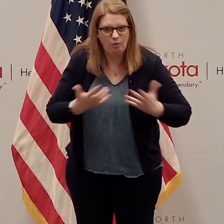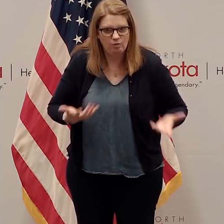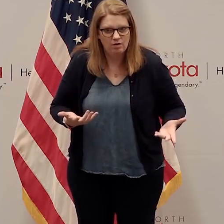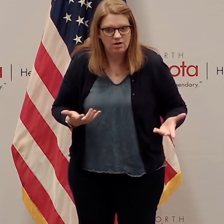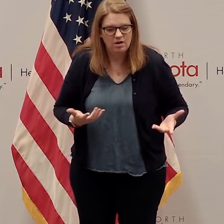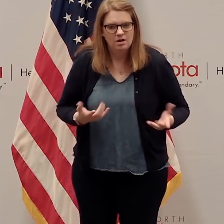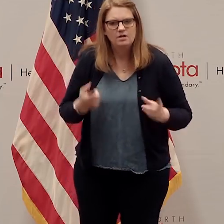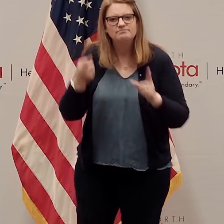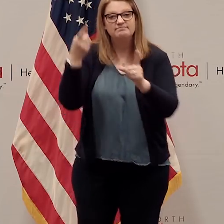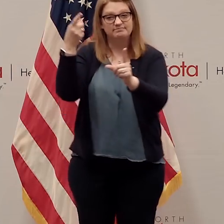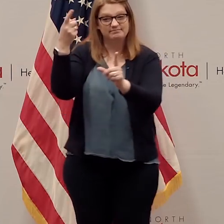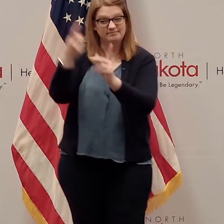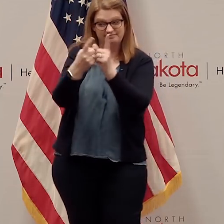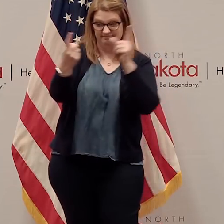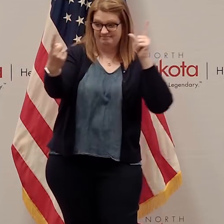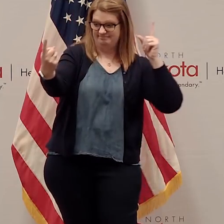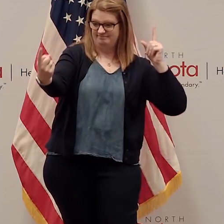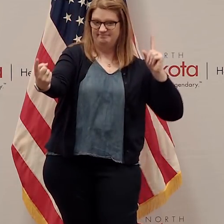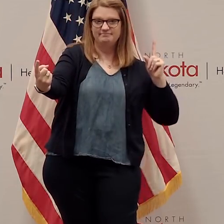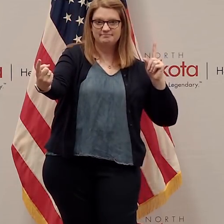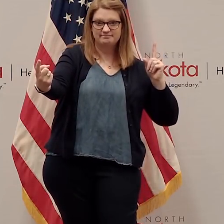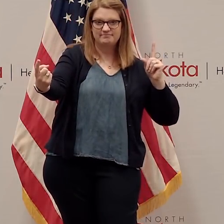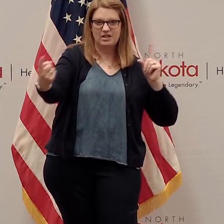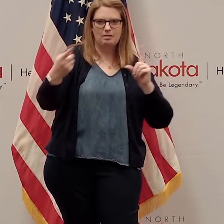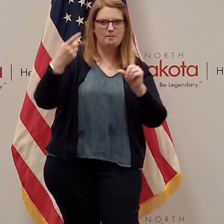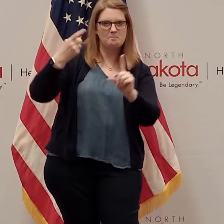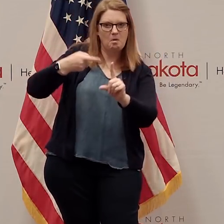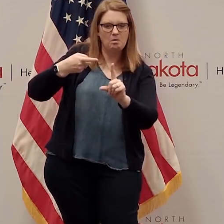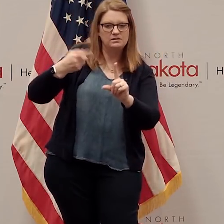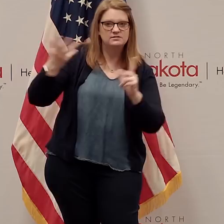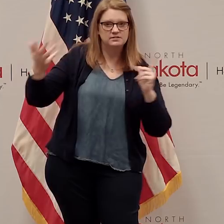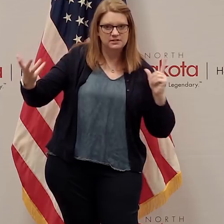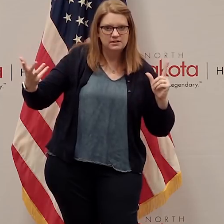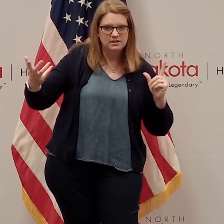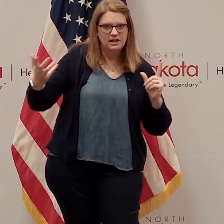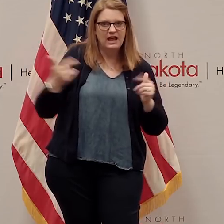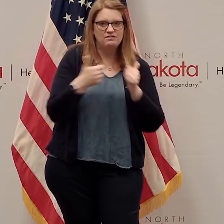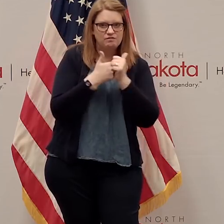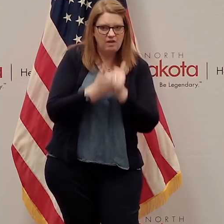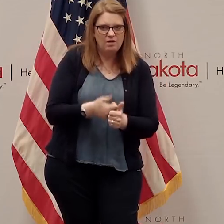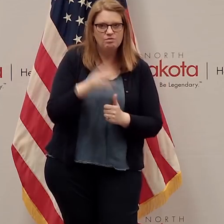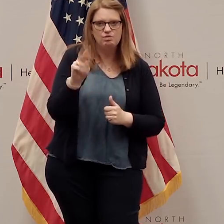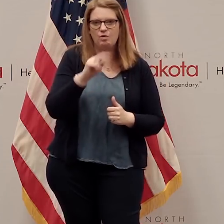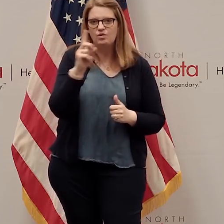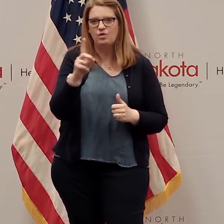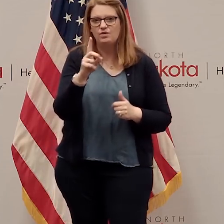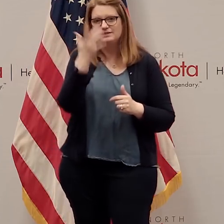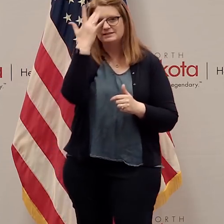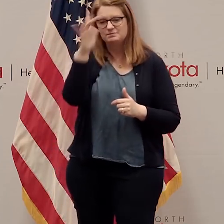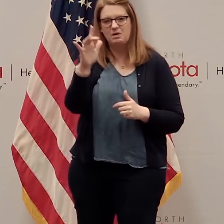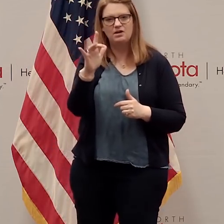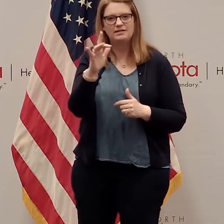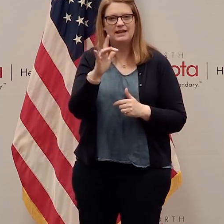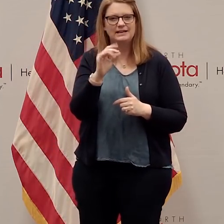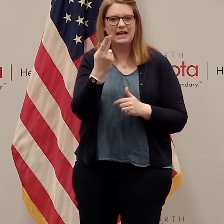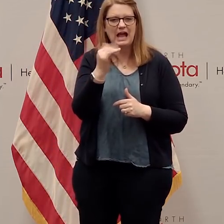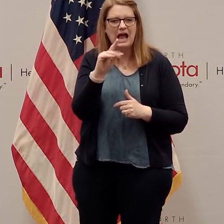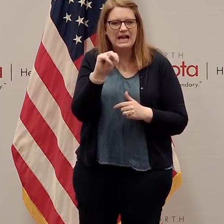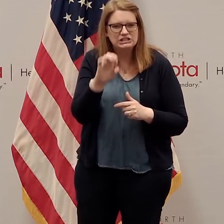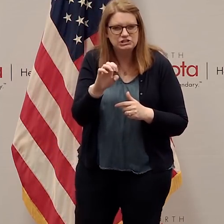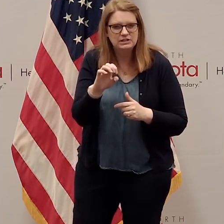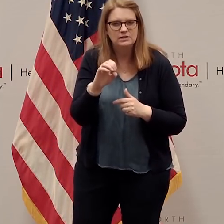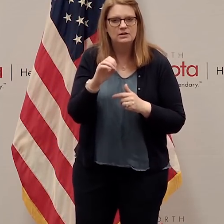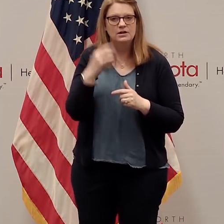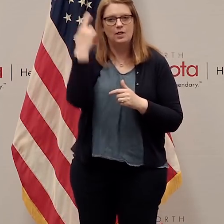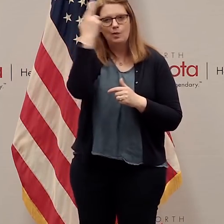physical distancing and the work that we're doing in terms of practicing the North Dakota Smart hygiene requirements was to slow or